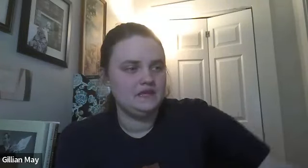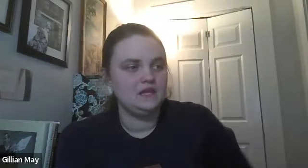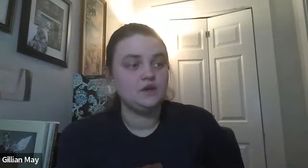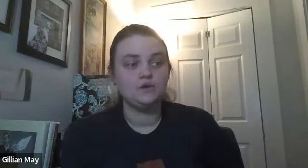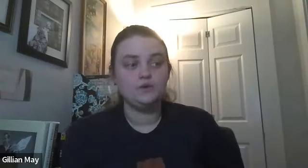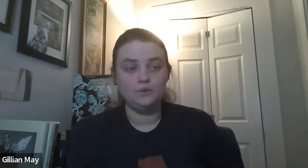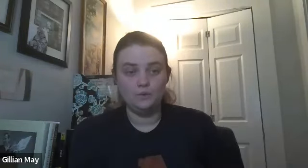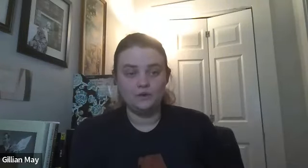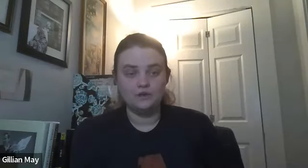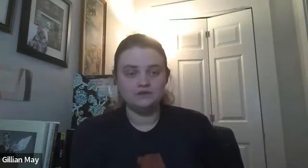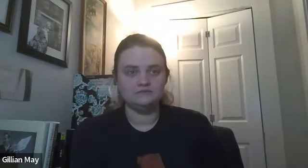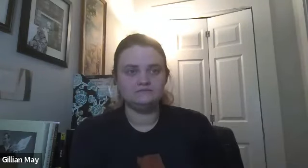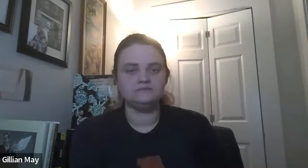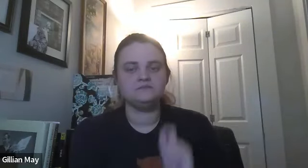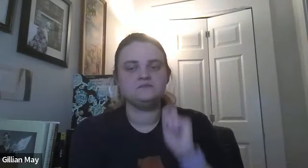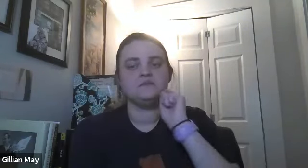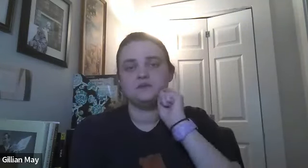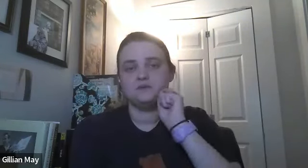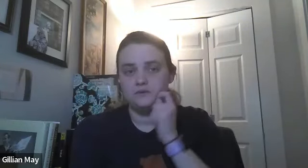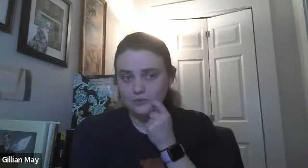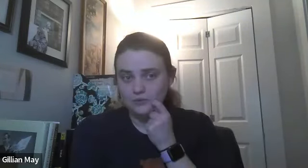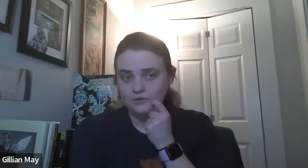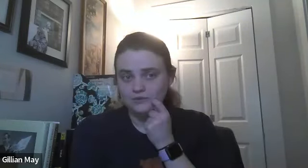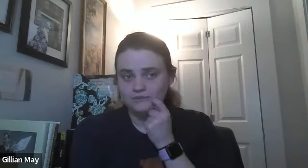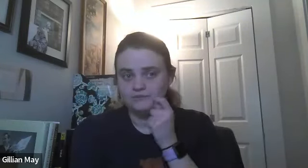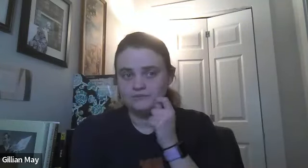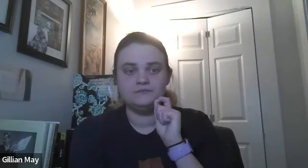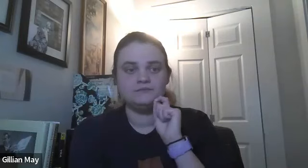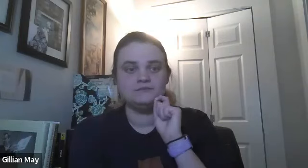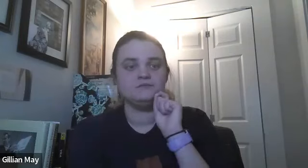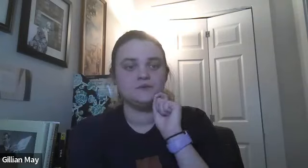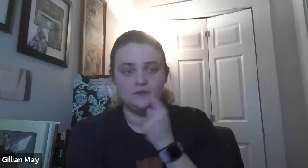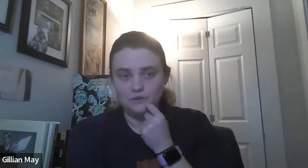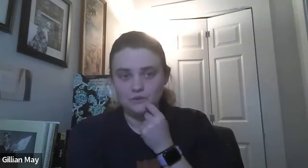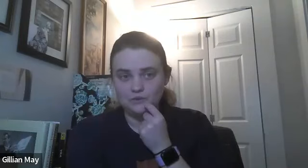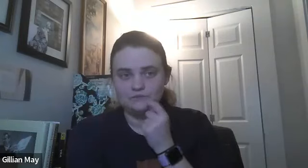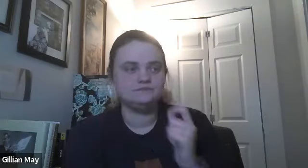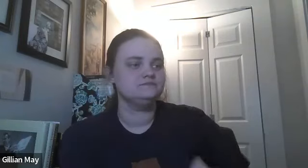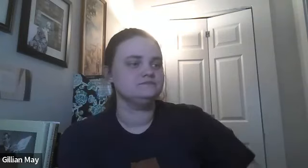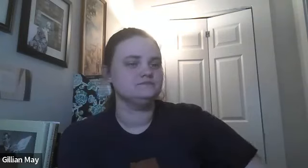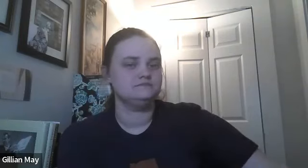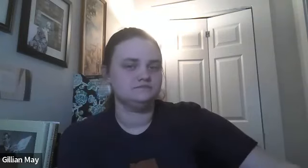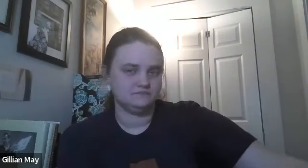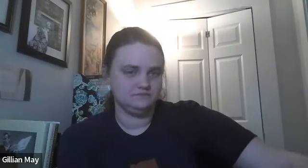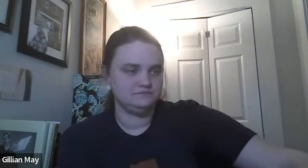Then cool, cool, cool.